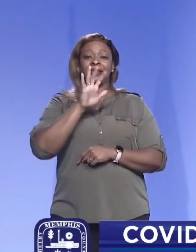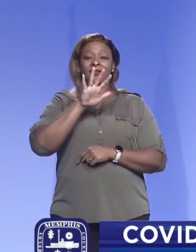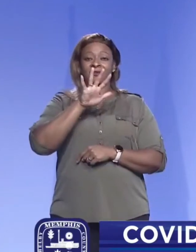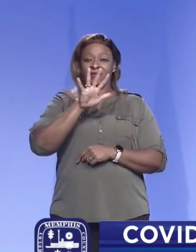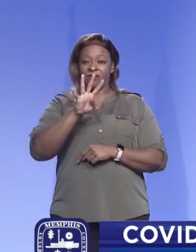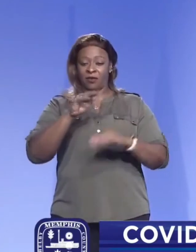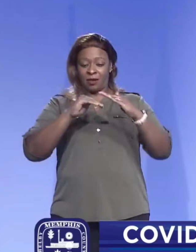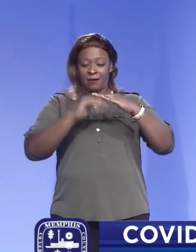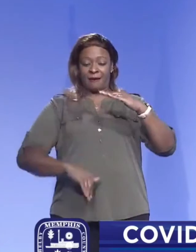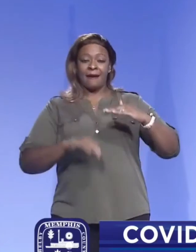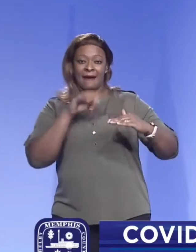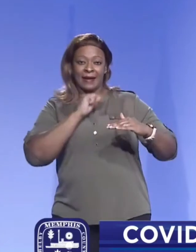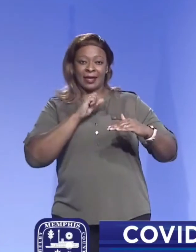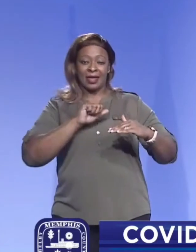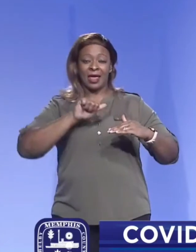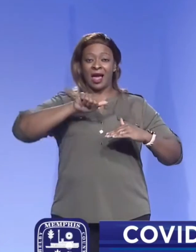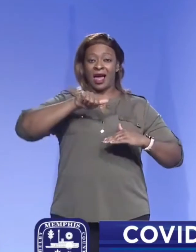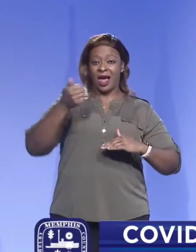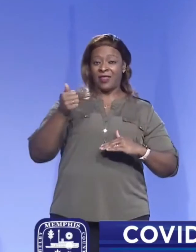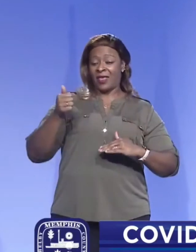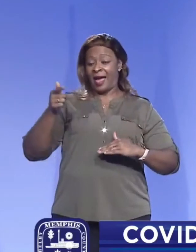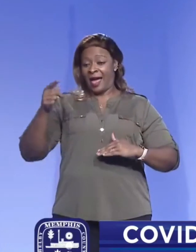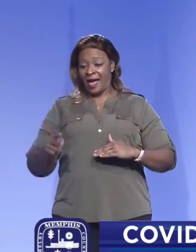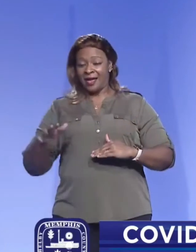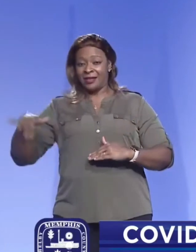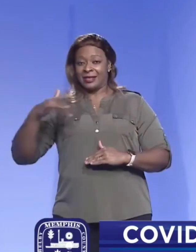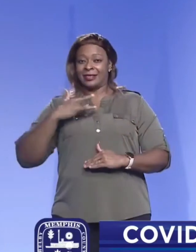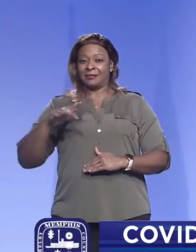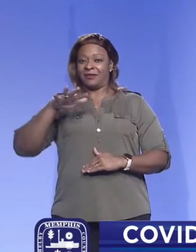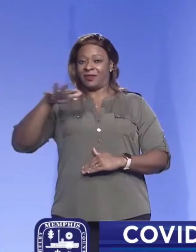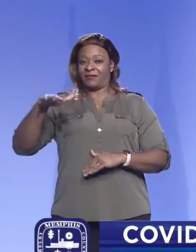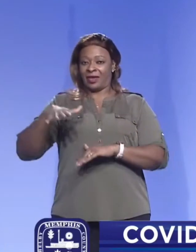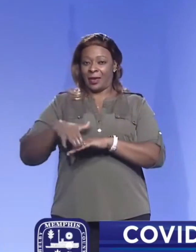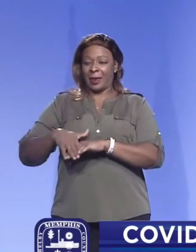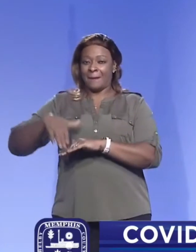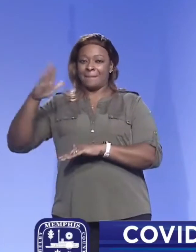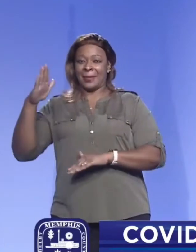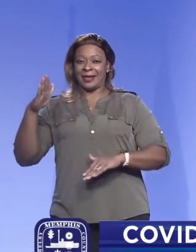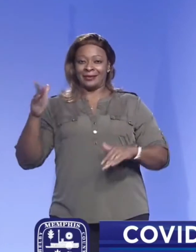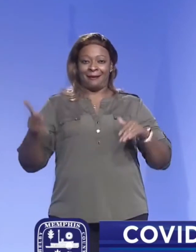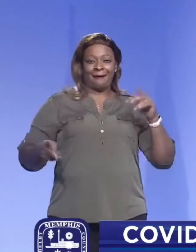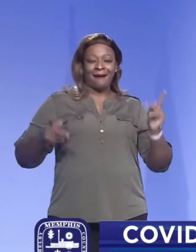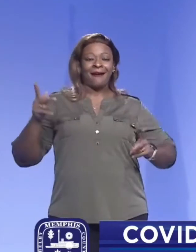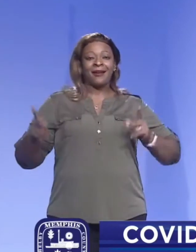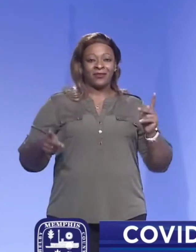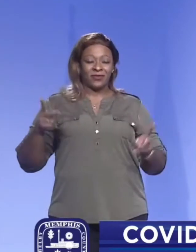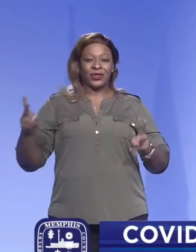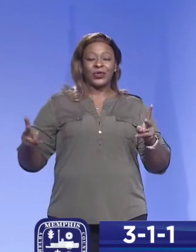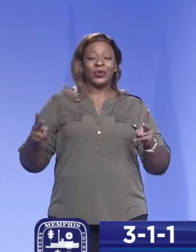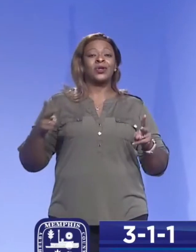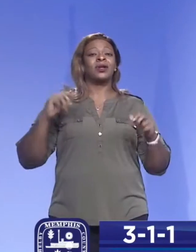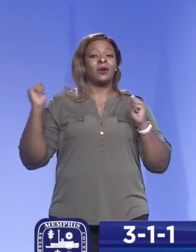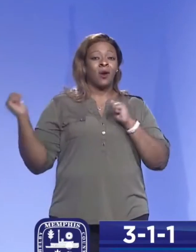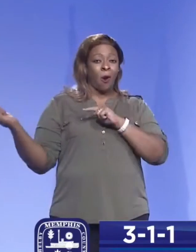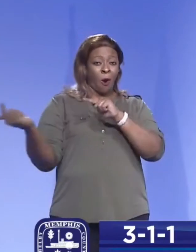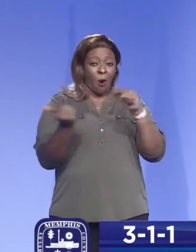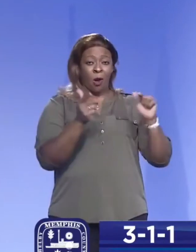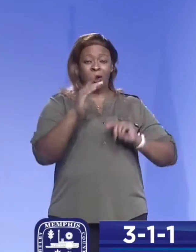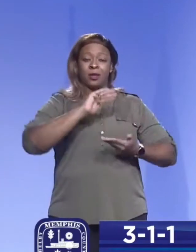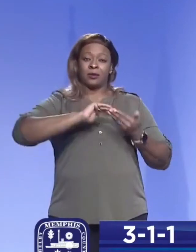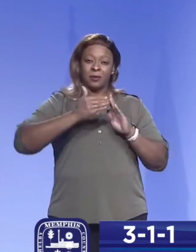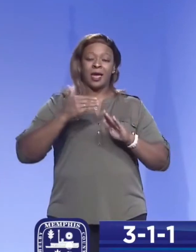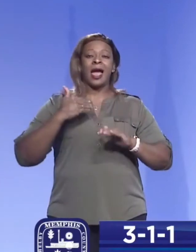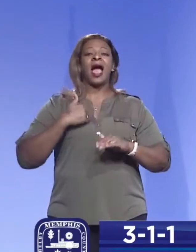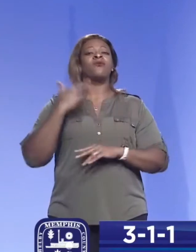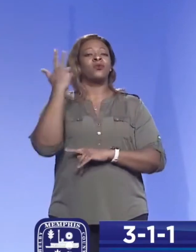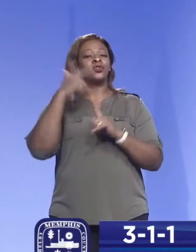years of age and over half of our deaths being more than 55 years of age, we would say everyone in the community has reasons to